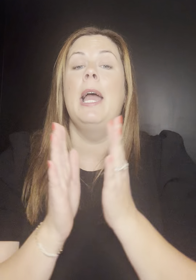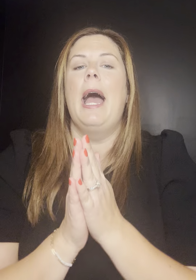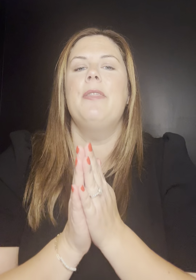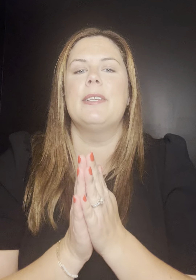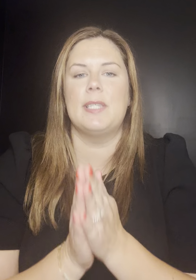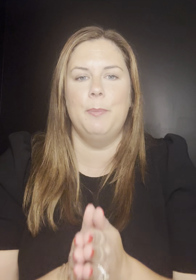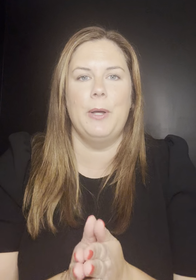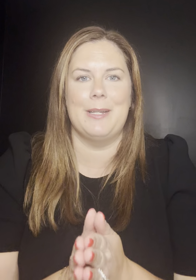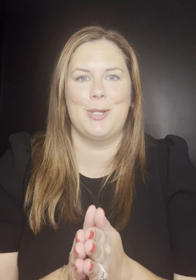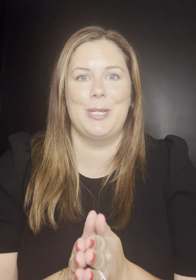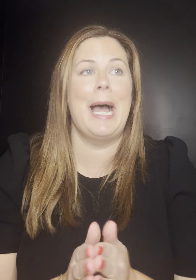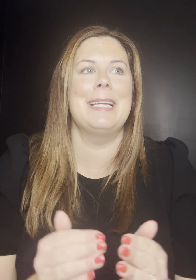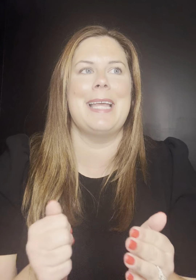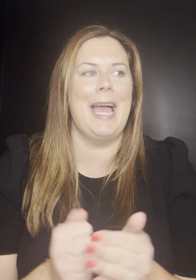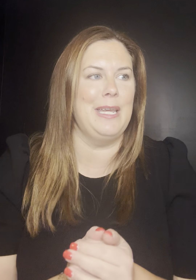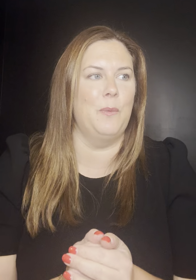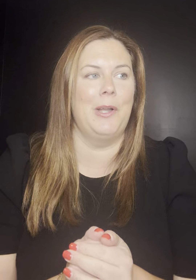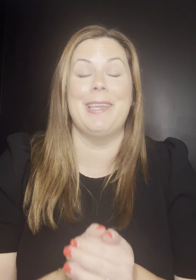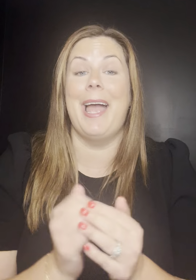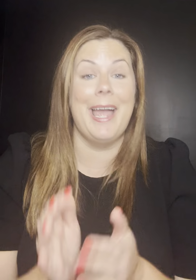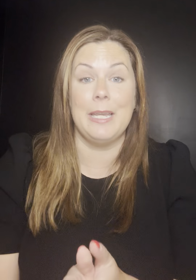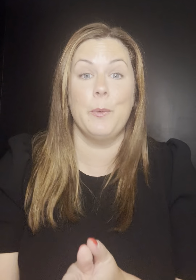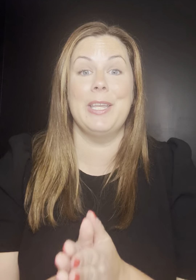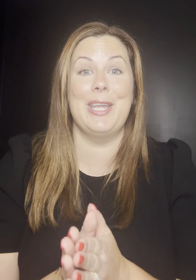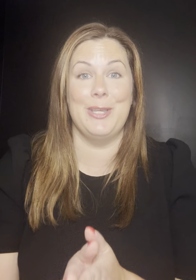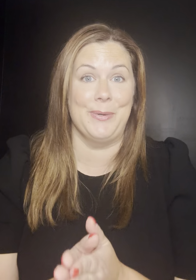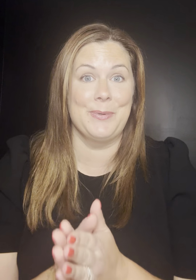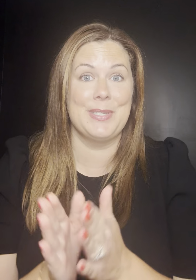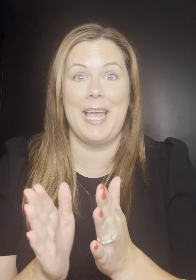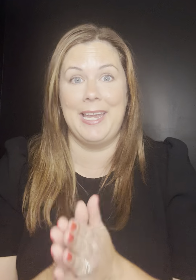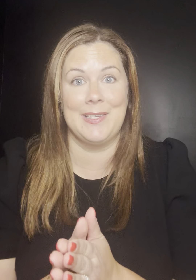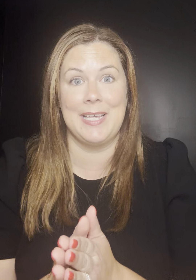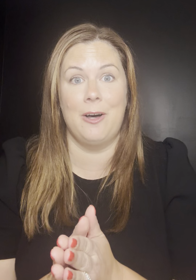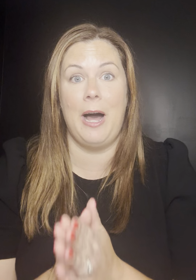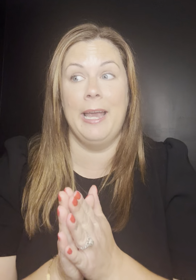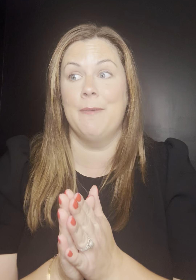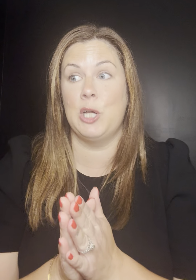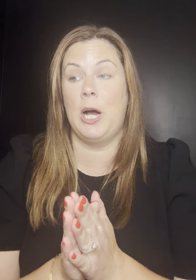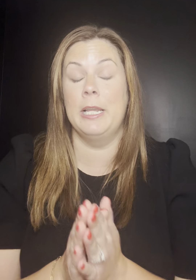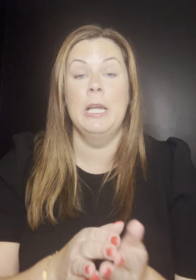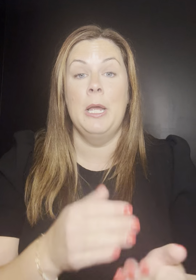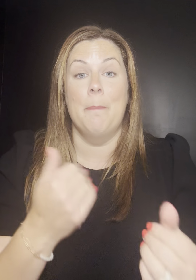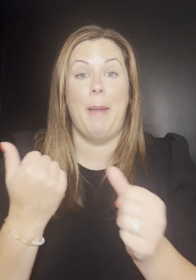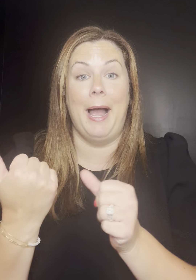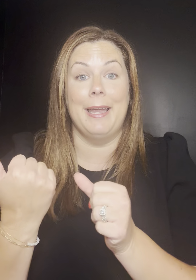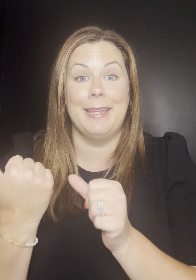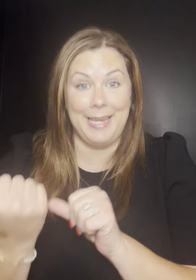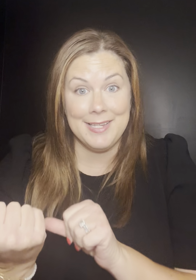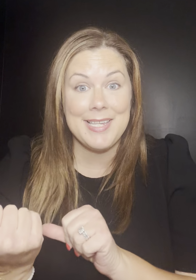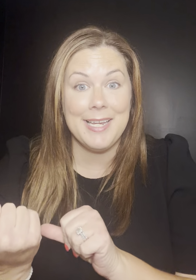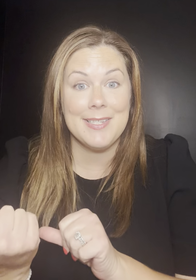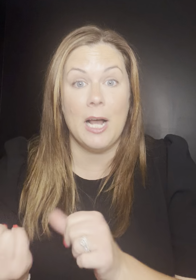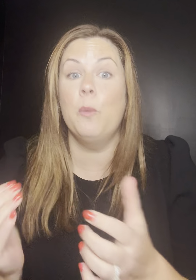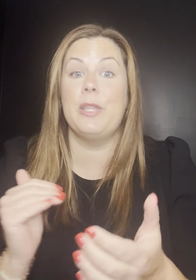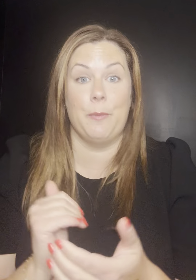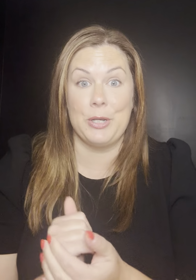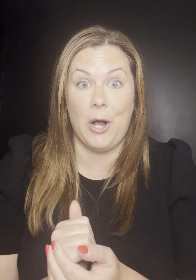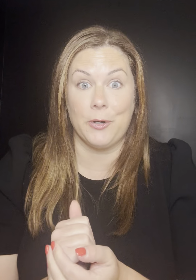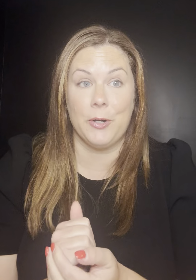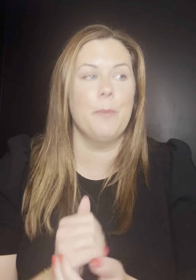And the simple answer to that is anyone. Anyone can use ASL. I have taught my kids ASL when they were younger,